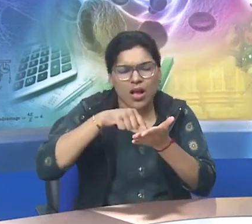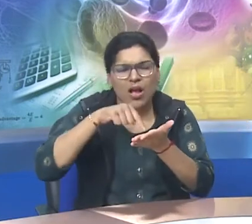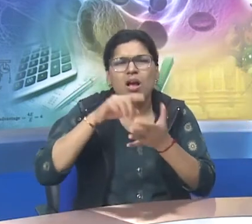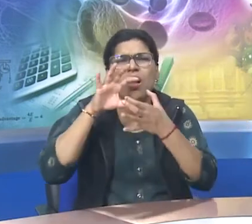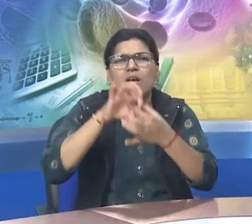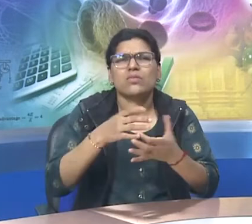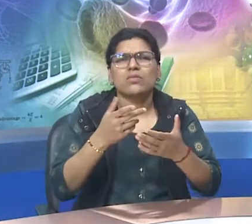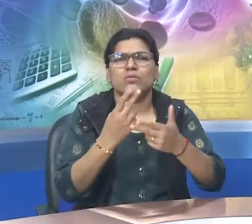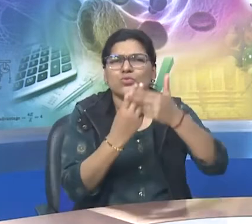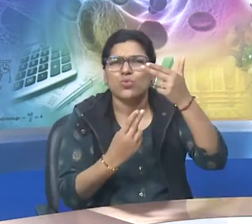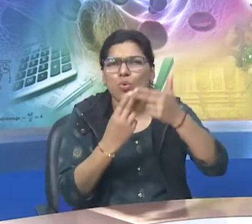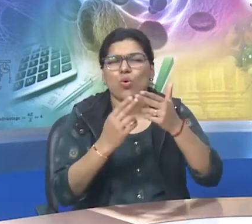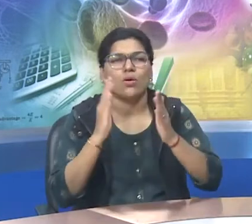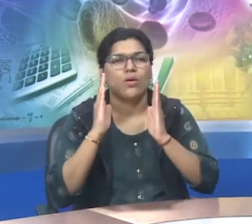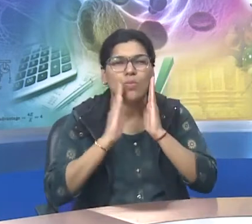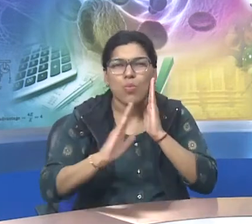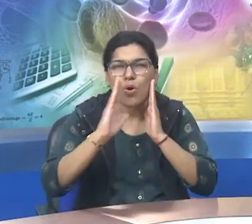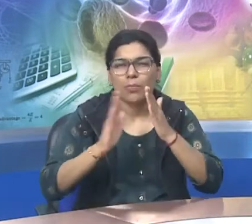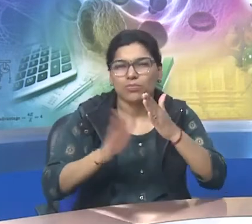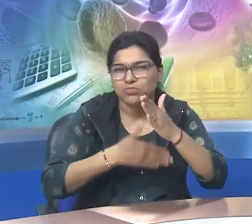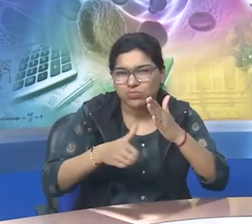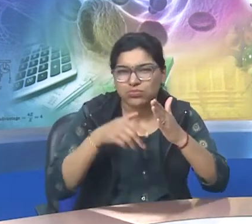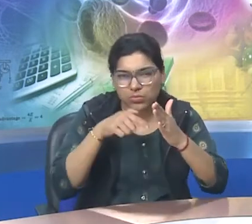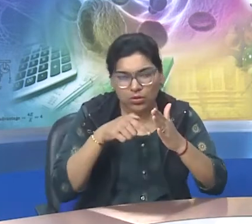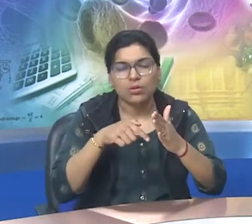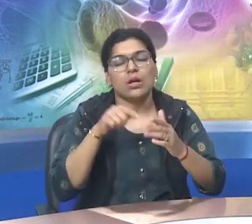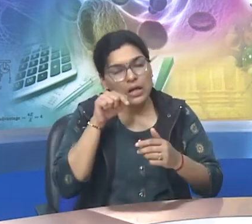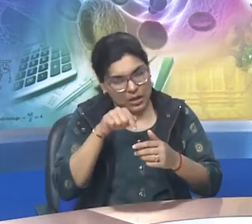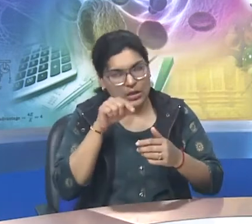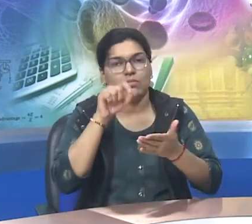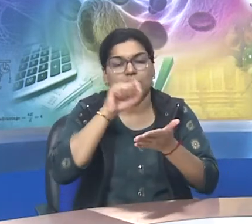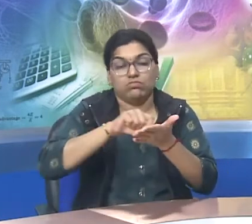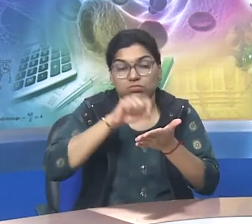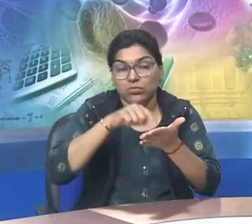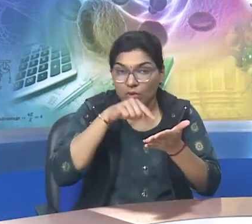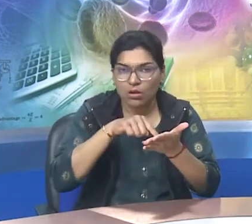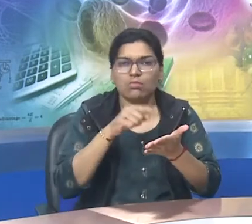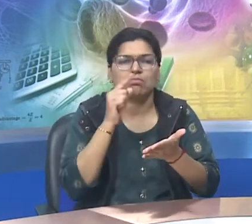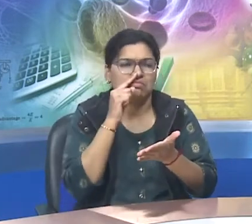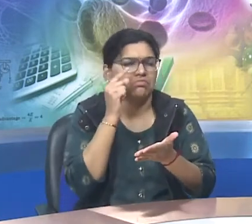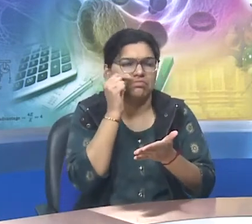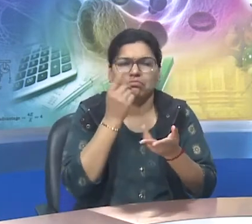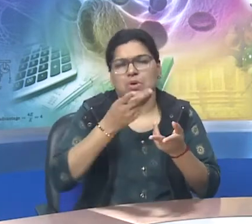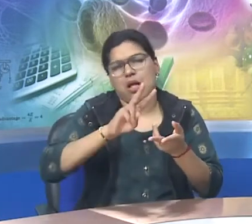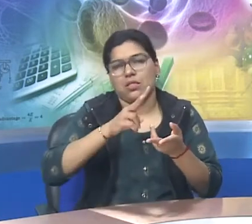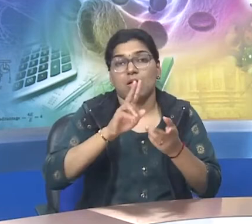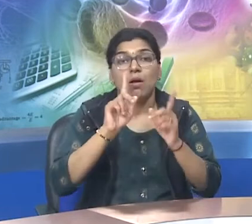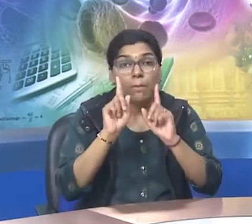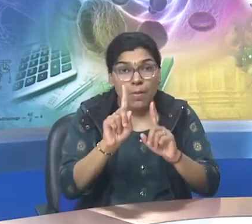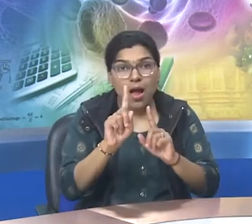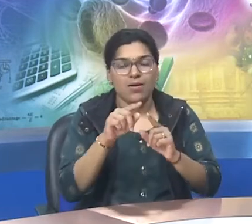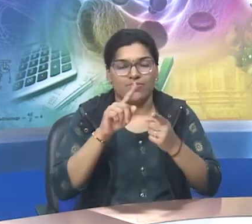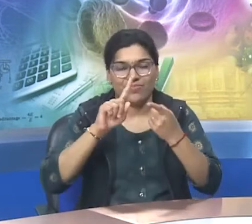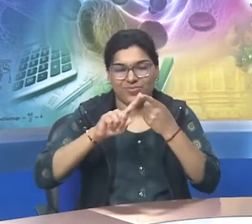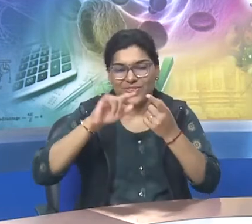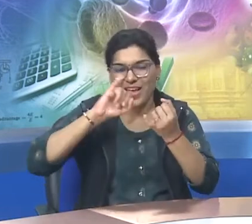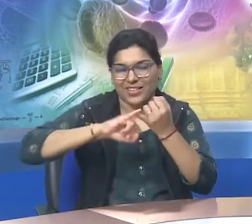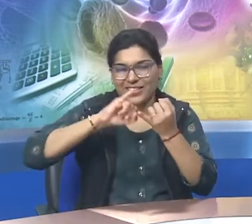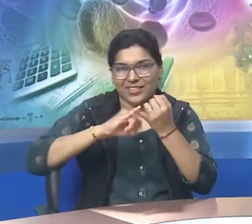poem writer. She can write poems, stories, anything. If she is female, we